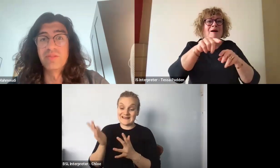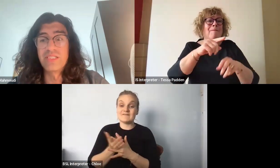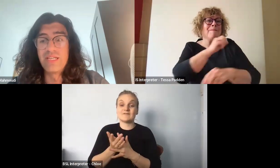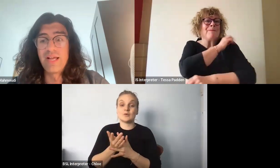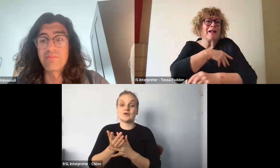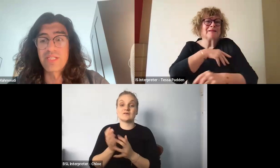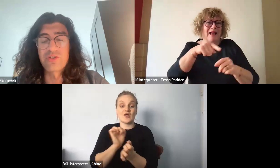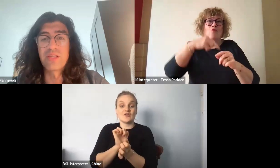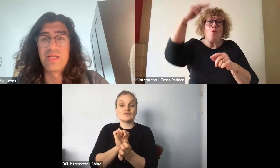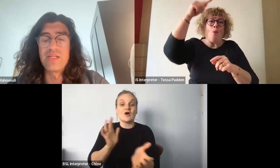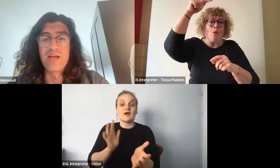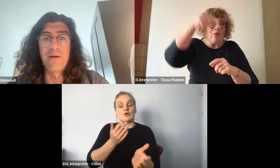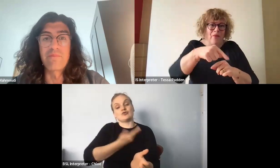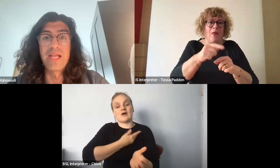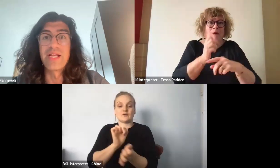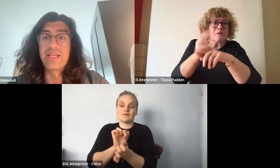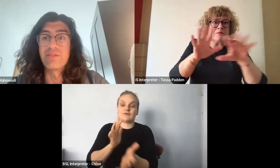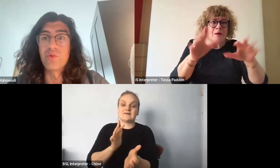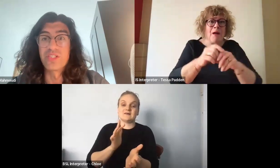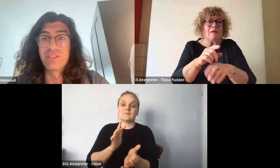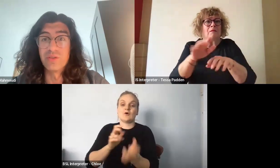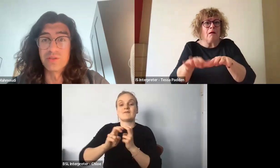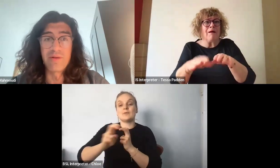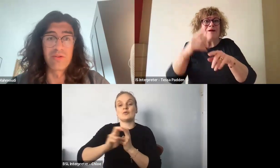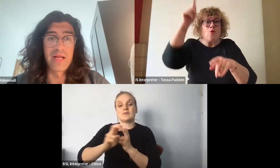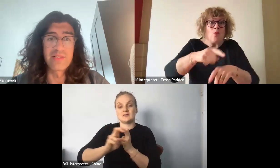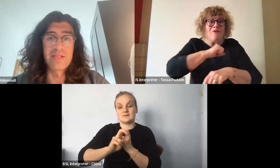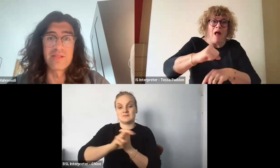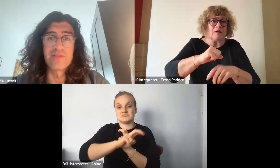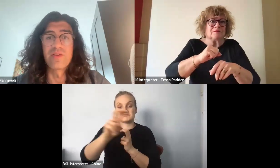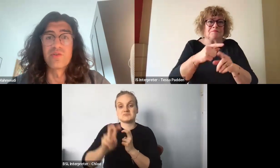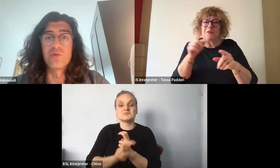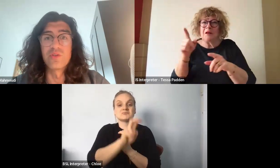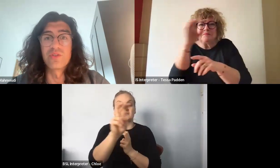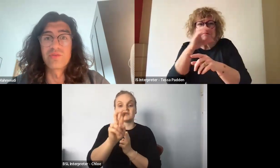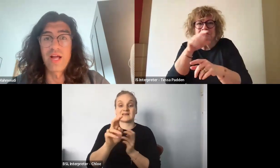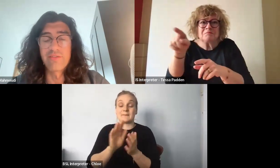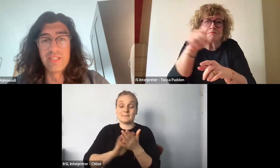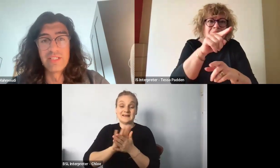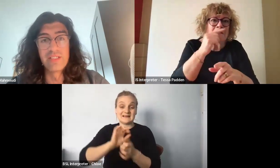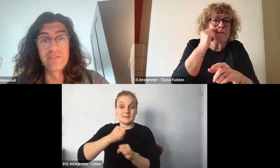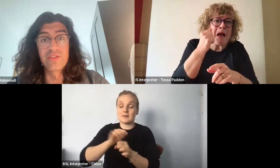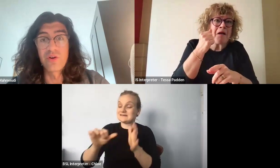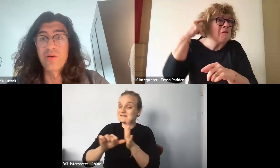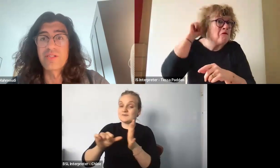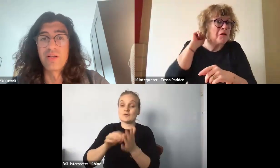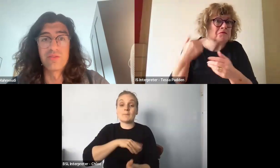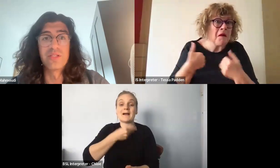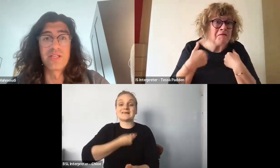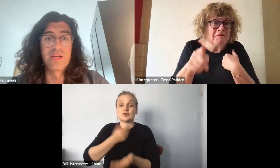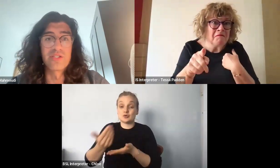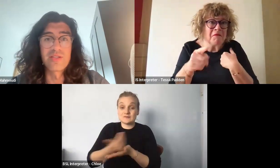of movement and potentially making it even more difficult for Palestinians to survive this